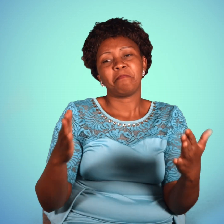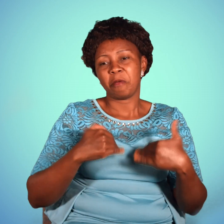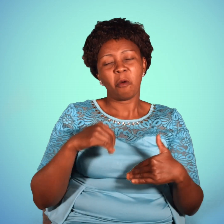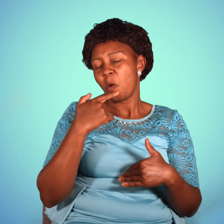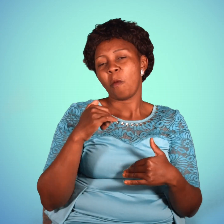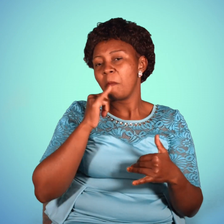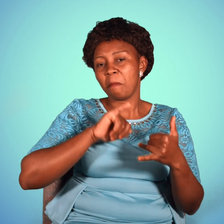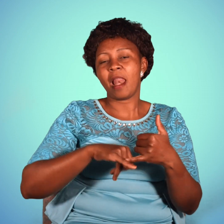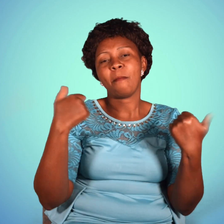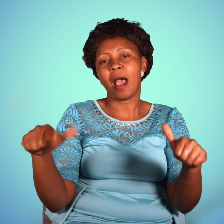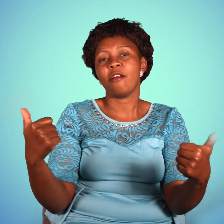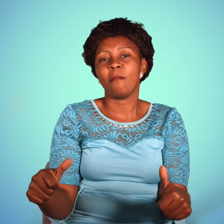who are not married.